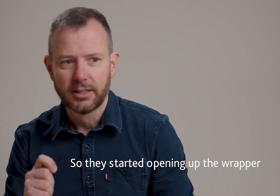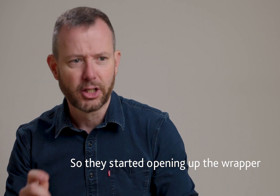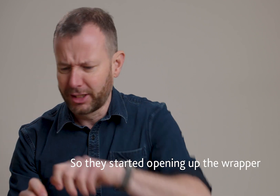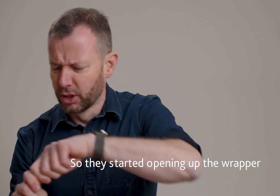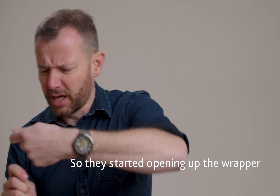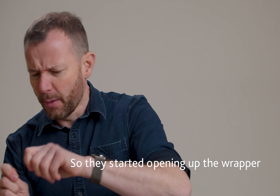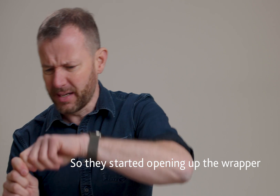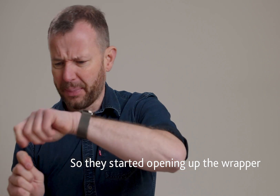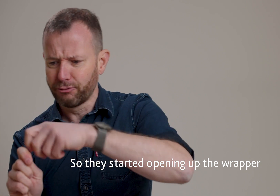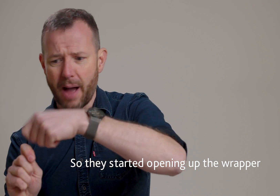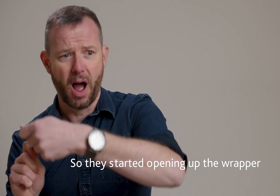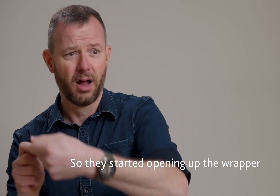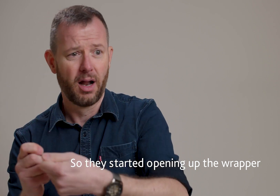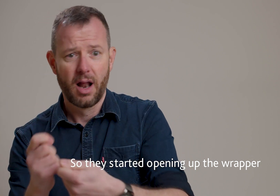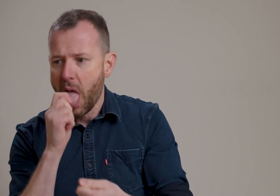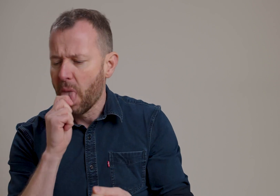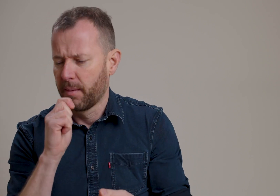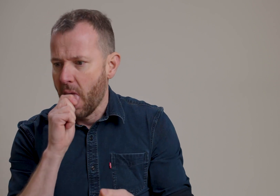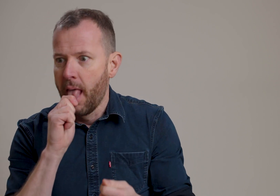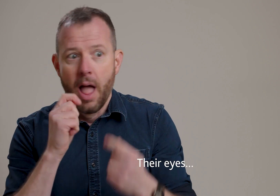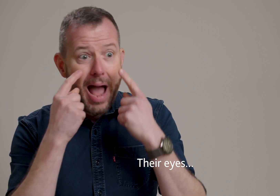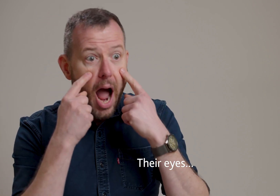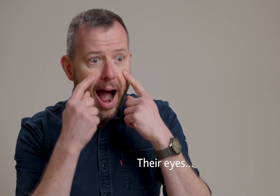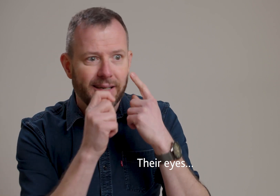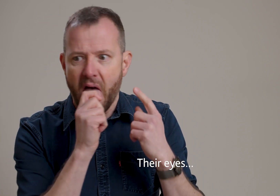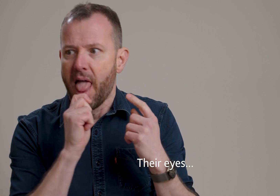they still opened up the wrapper. The hive.